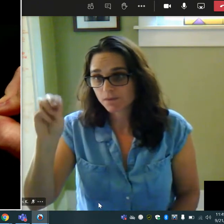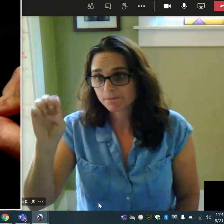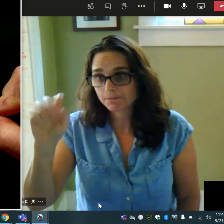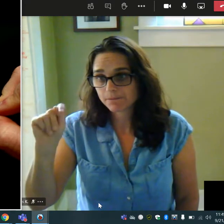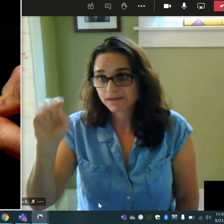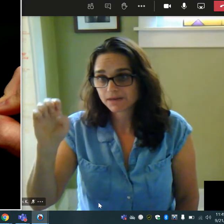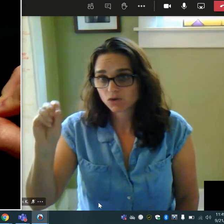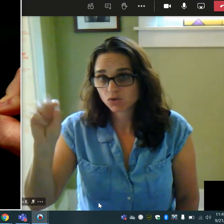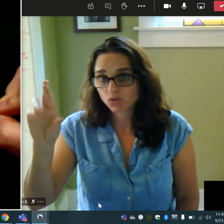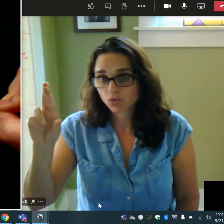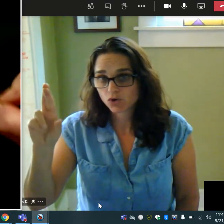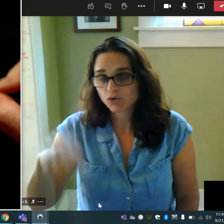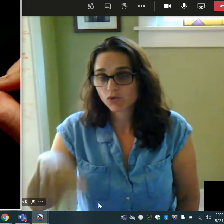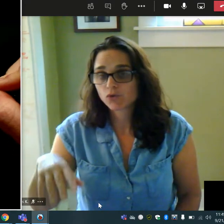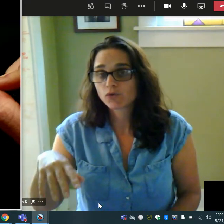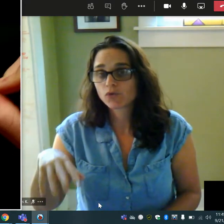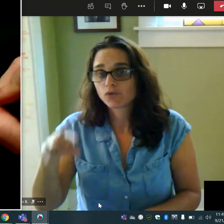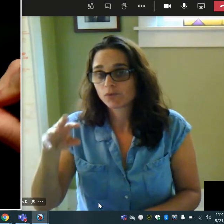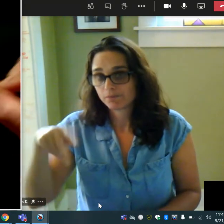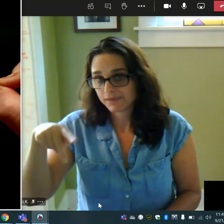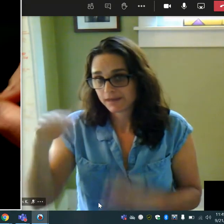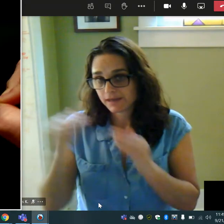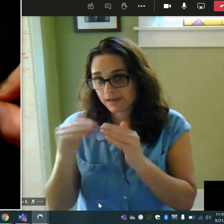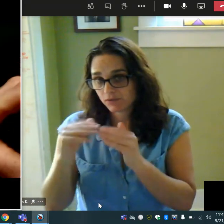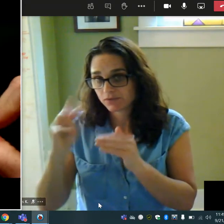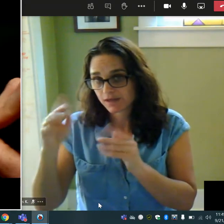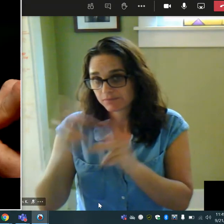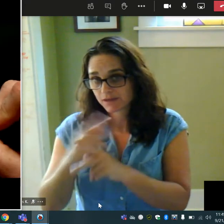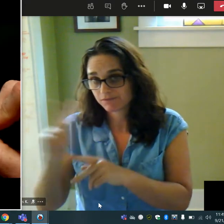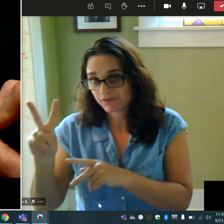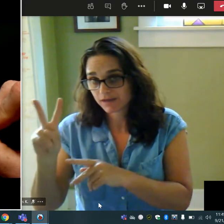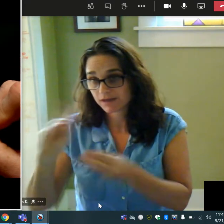Momentum is equal to mass times velocity. Plug these numbers in.